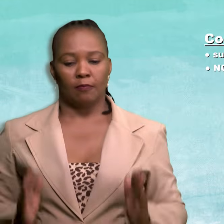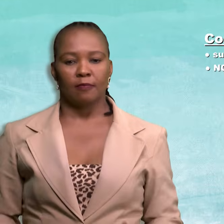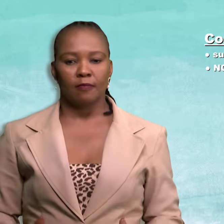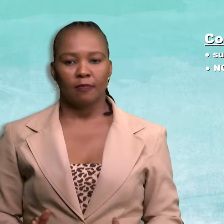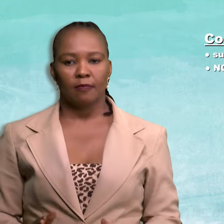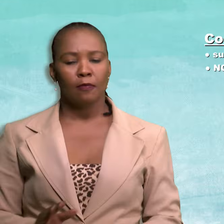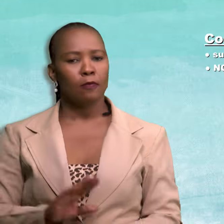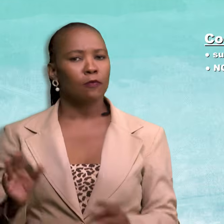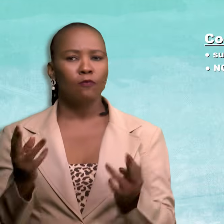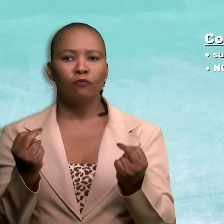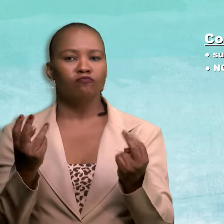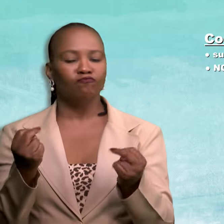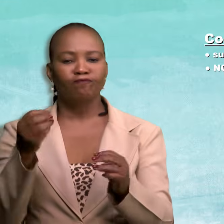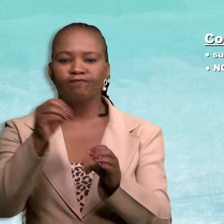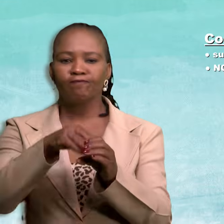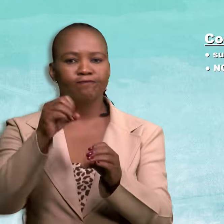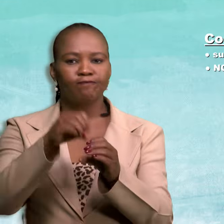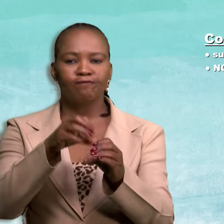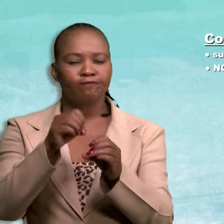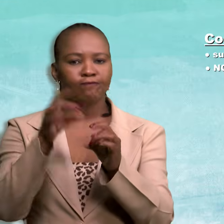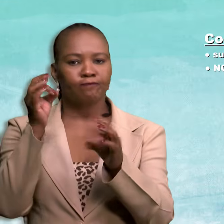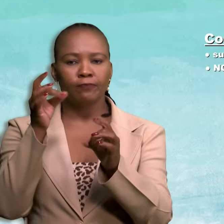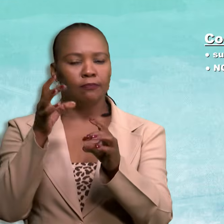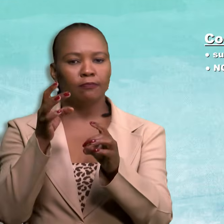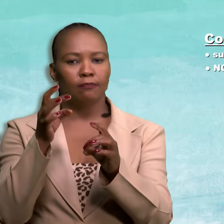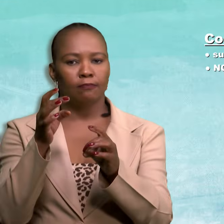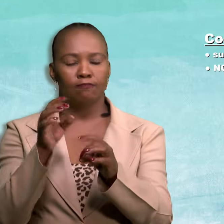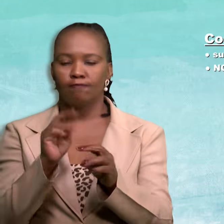No new information should be included in the conclusion.